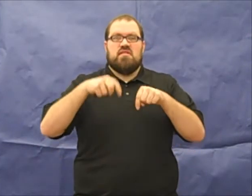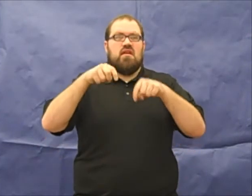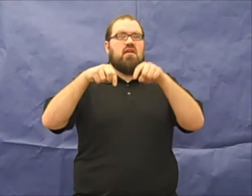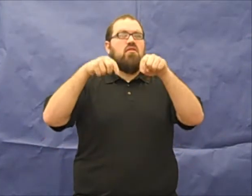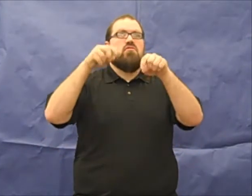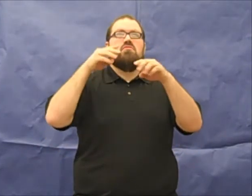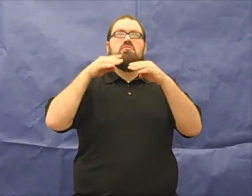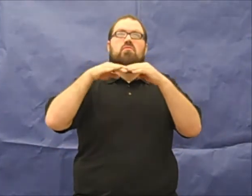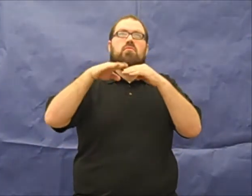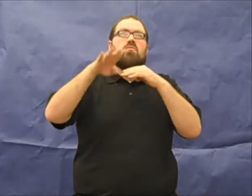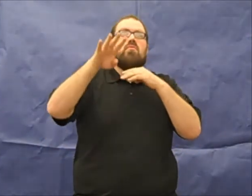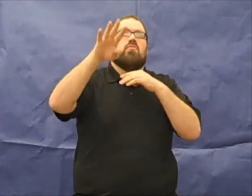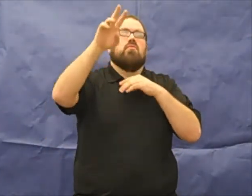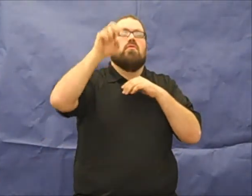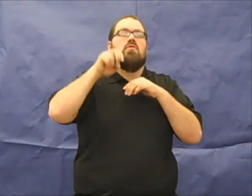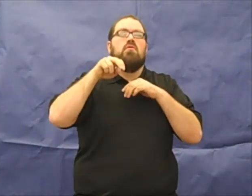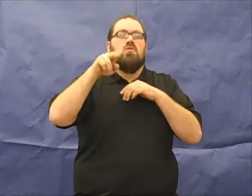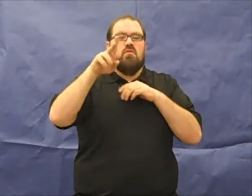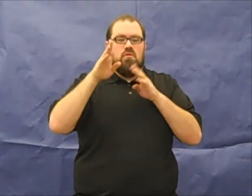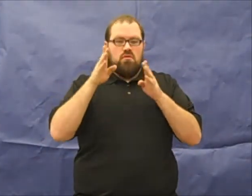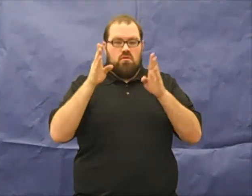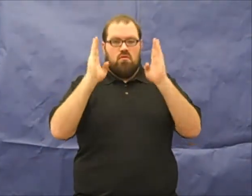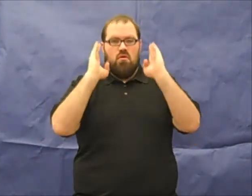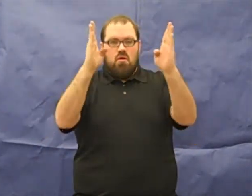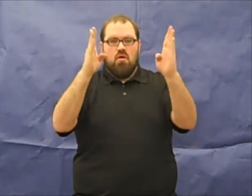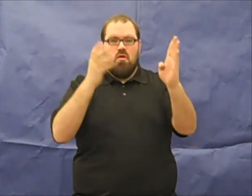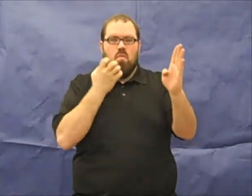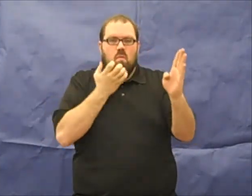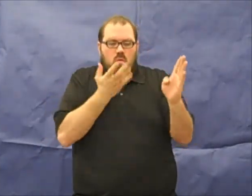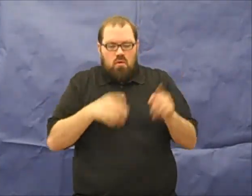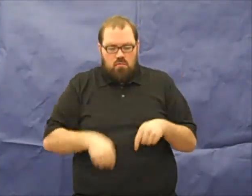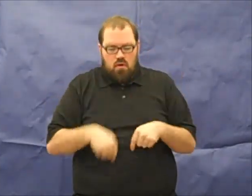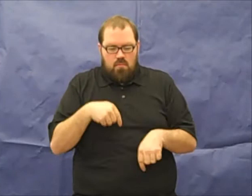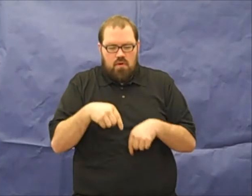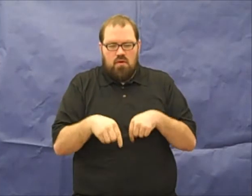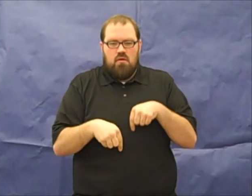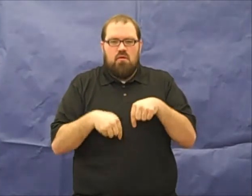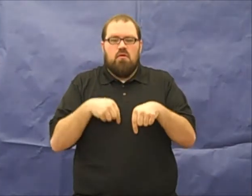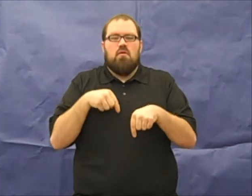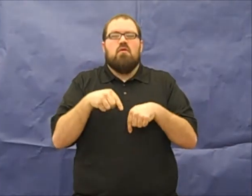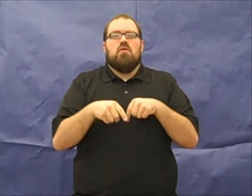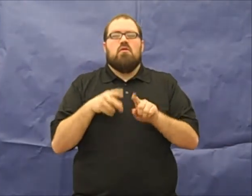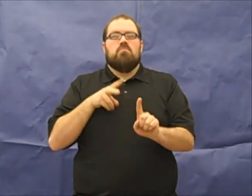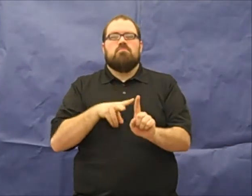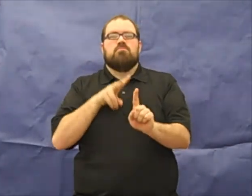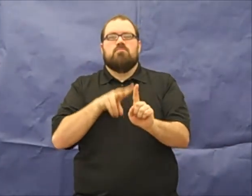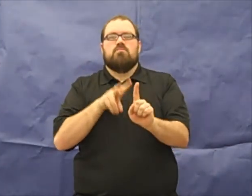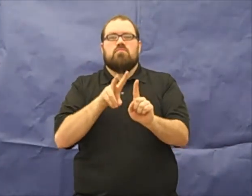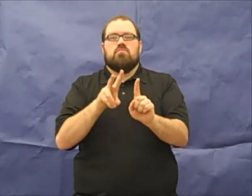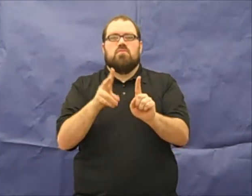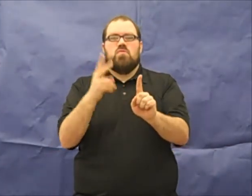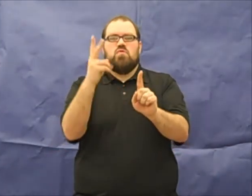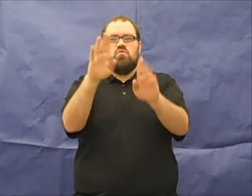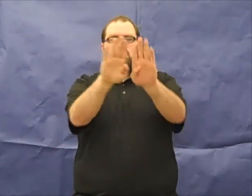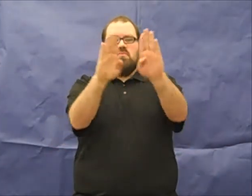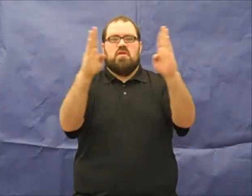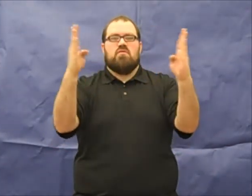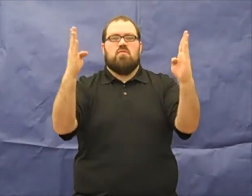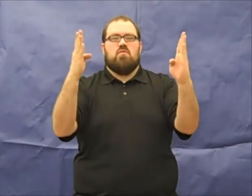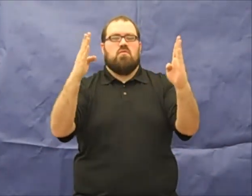long hall with a worn carpet on the floor. Double doors stand open, welcoming